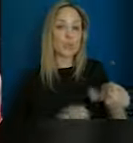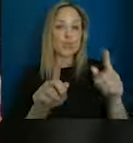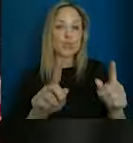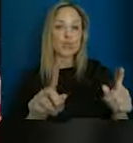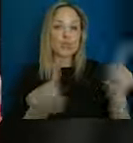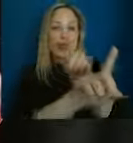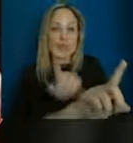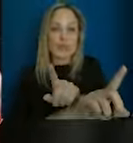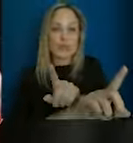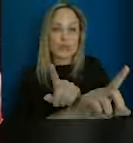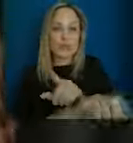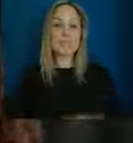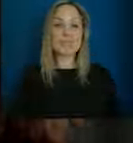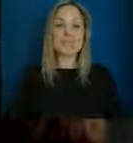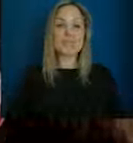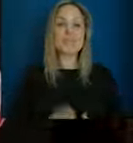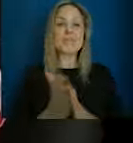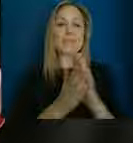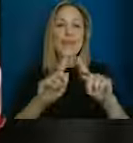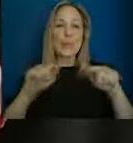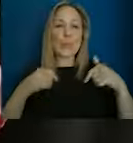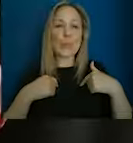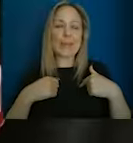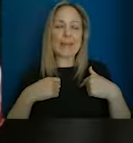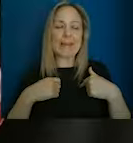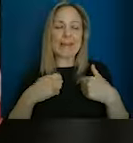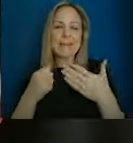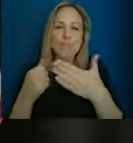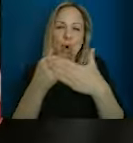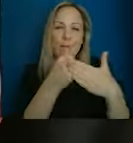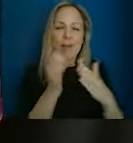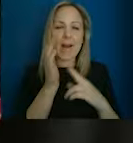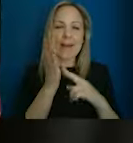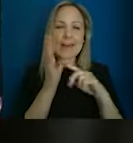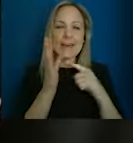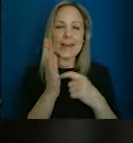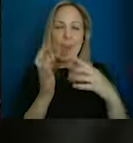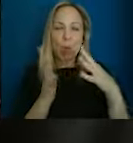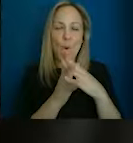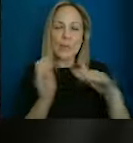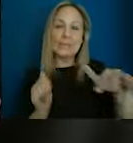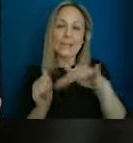technique by the guide reaching their free arm behind and guiding the person across.